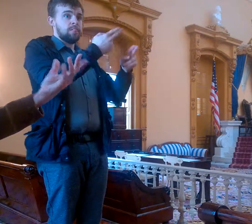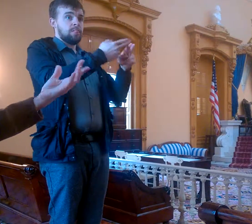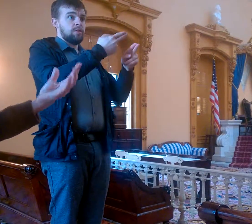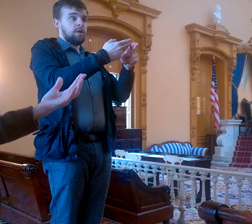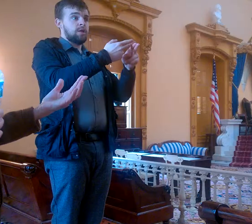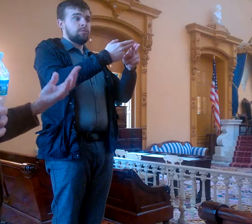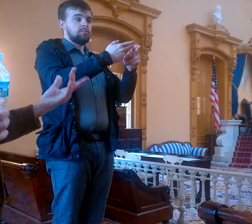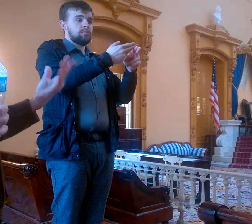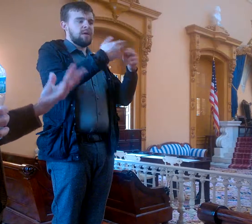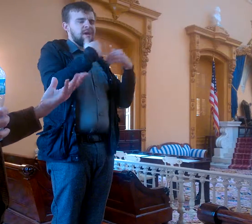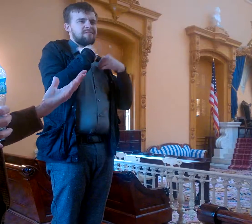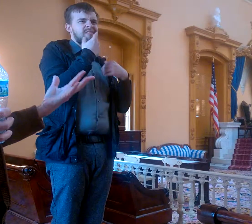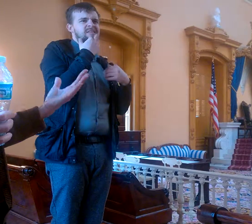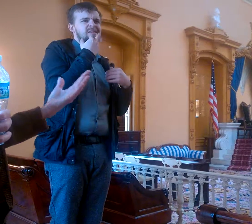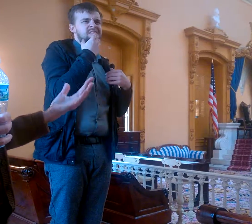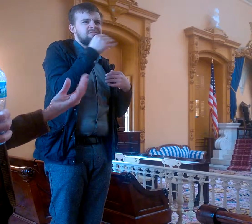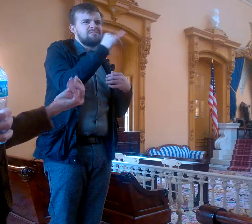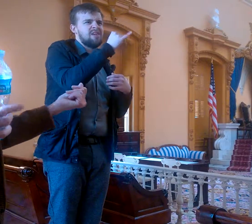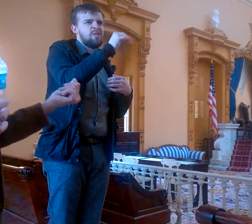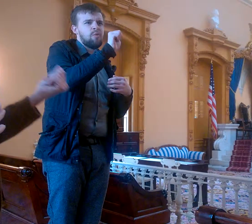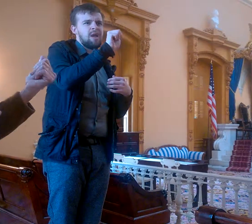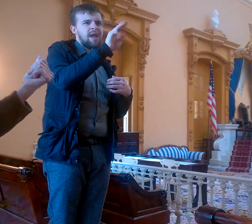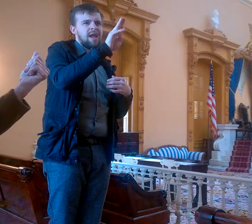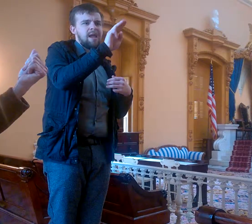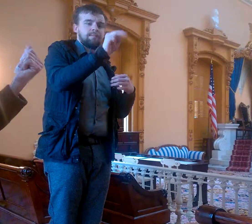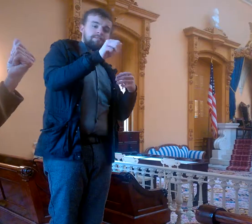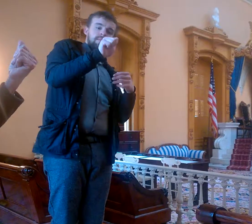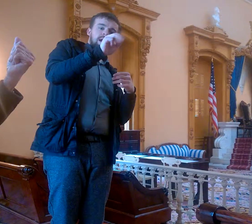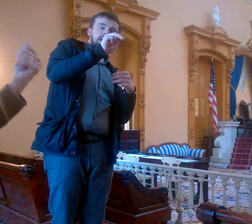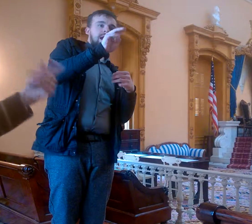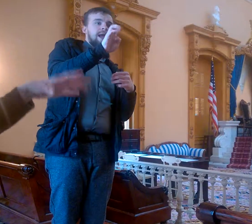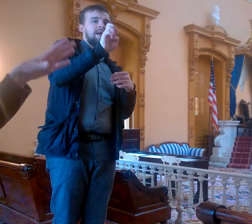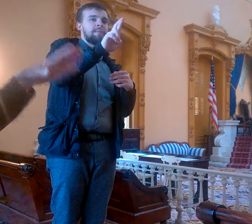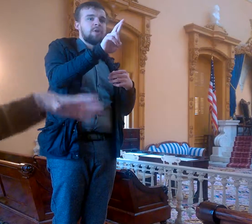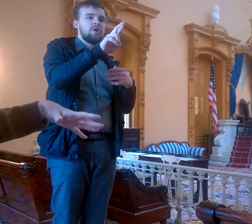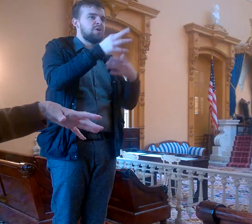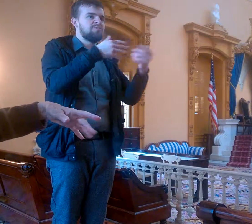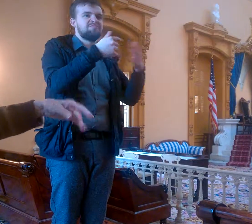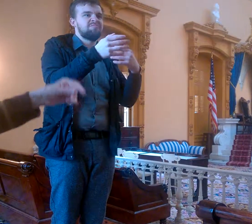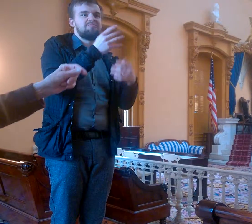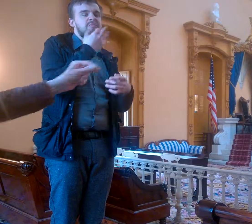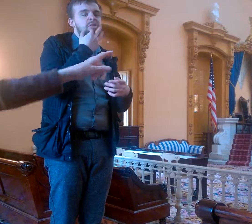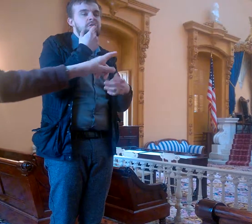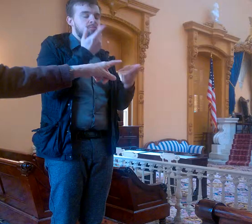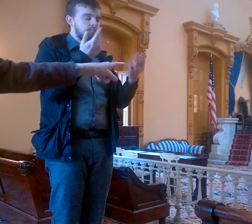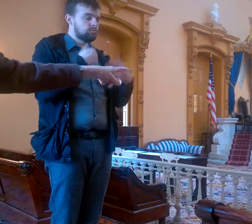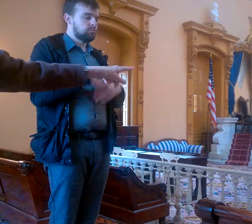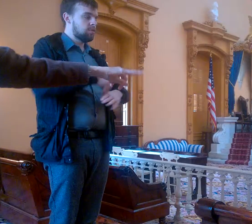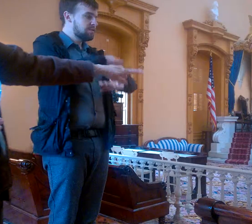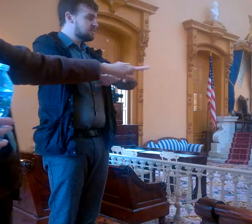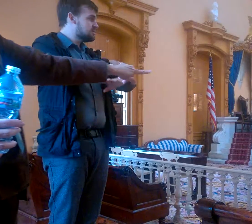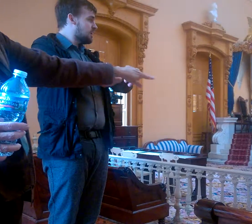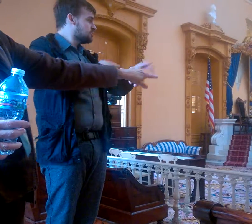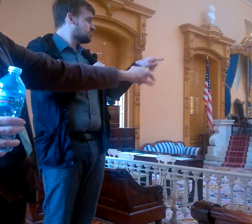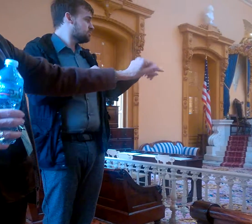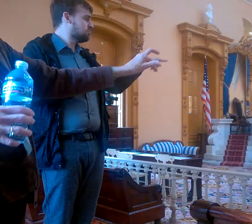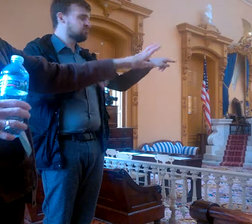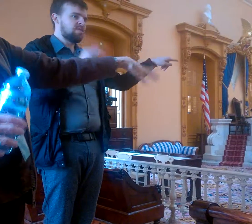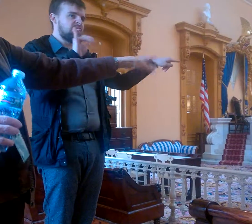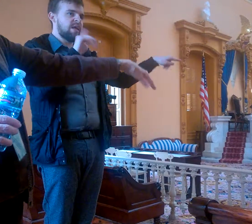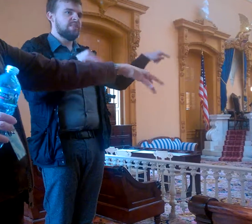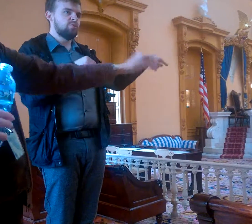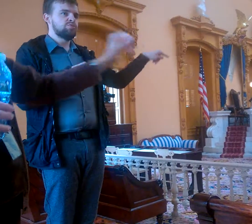in kind of an amber yellow color. Down on their desks, they have like these